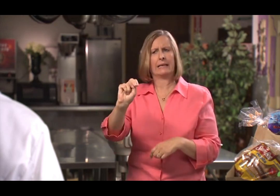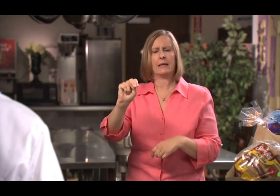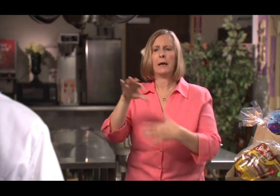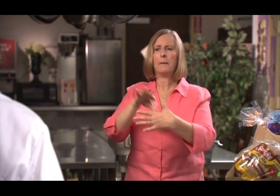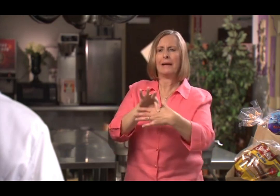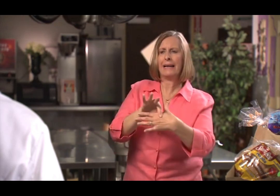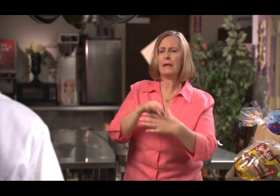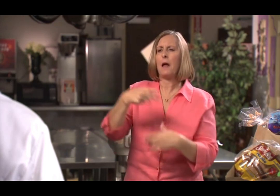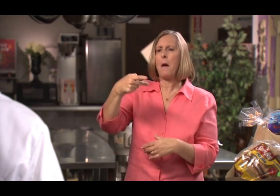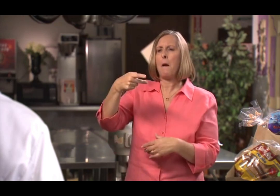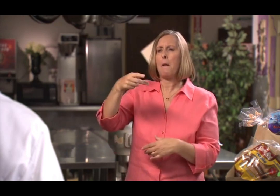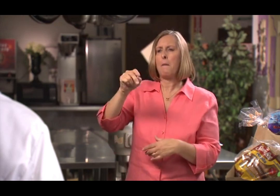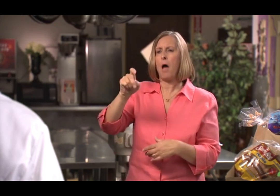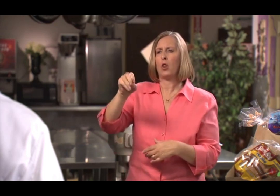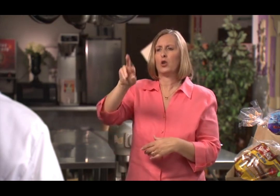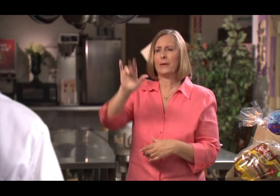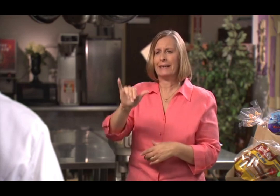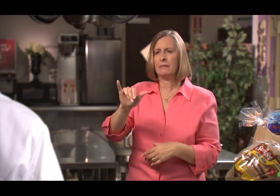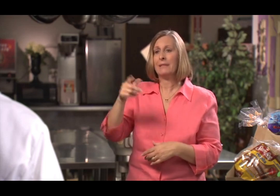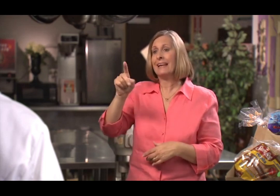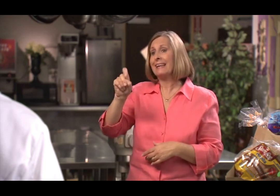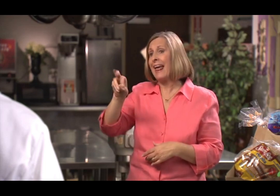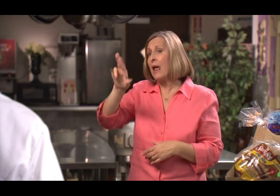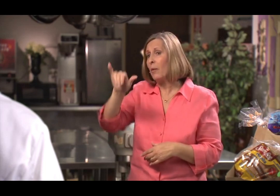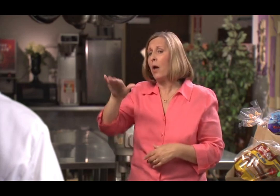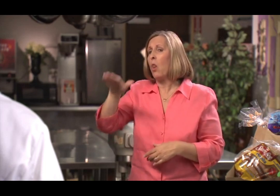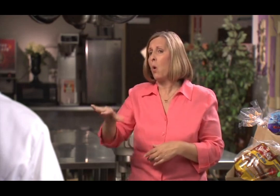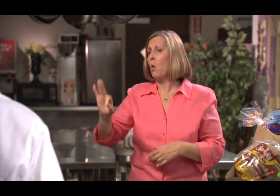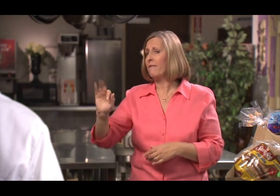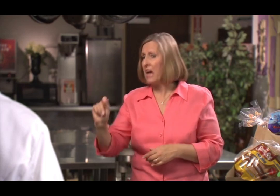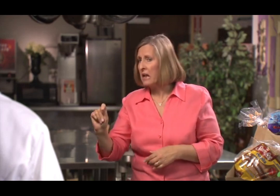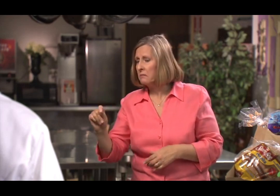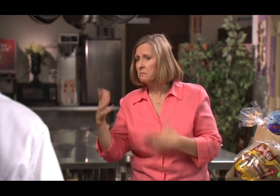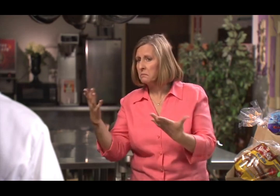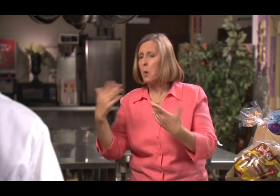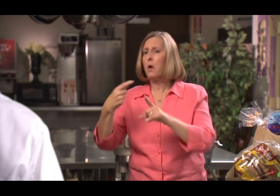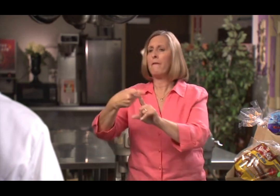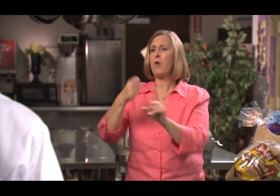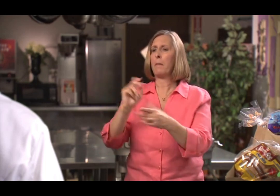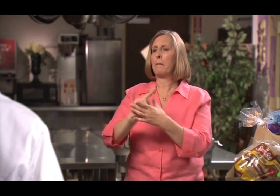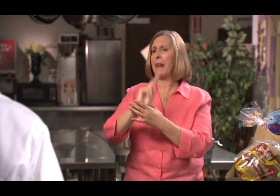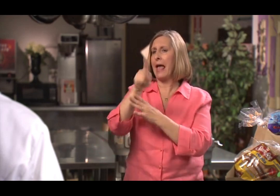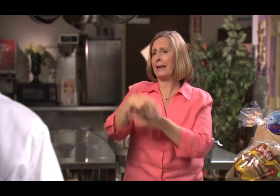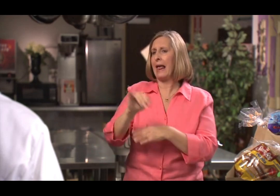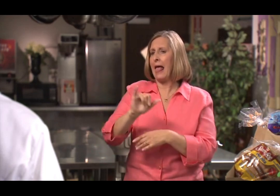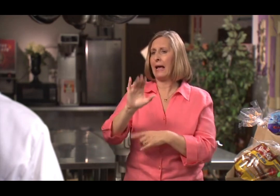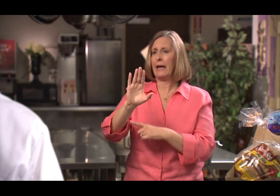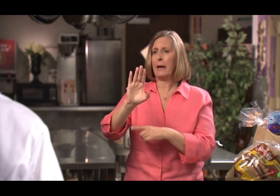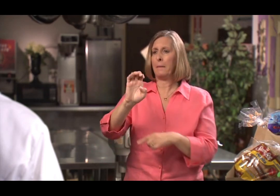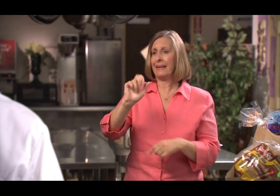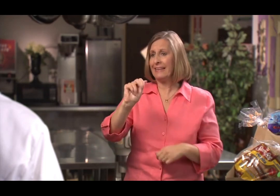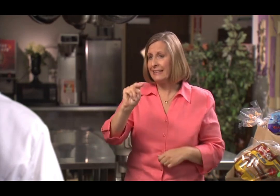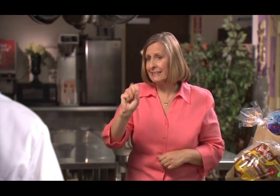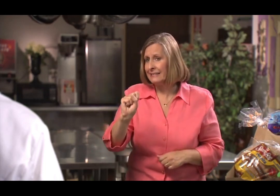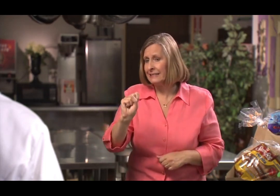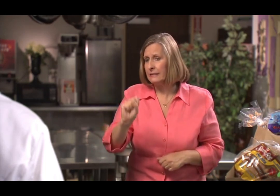like lean meat, poultry, and low-fat dairy products, or protein from plant sources like